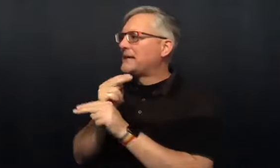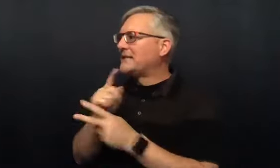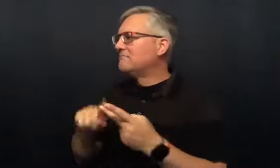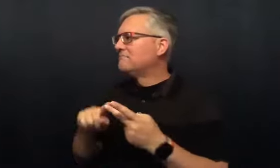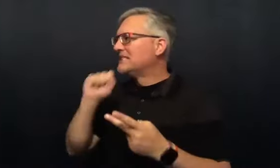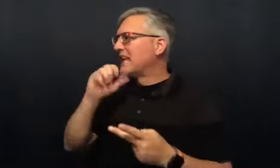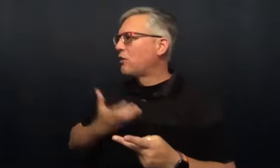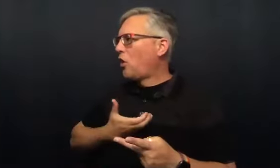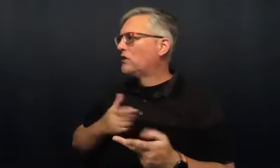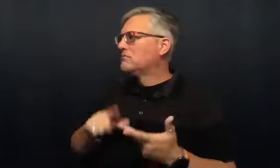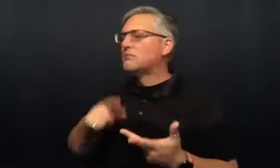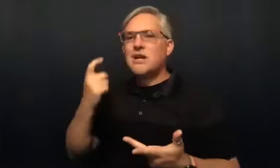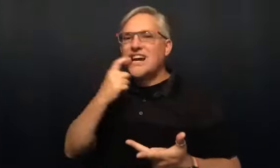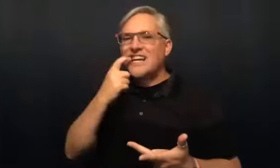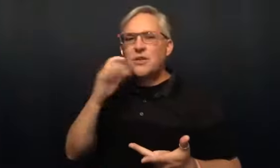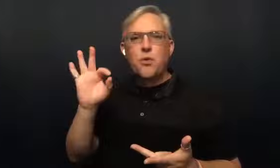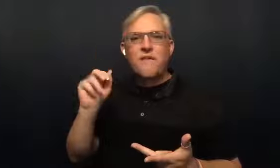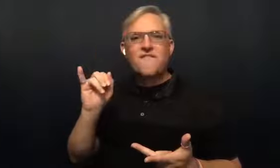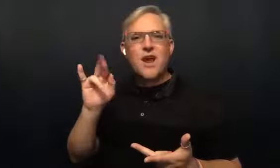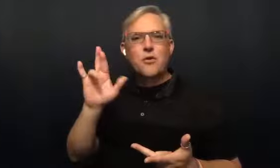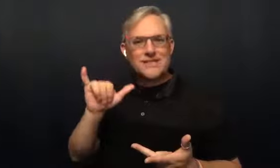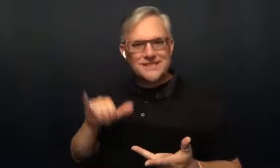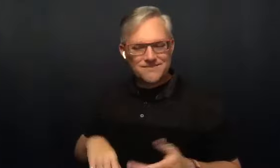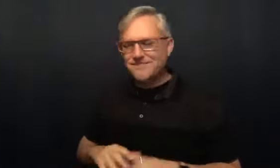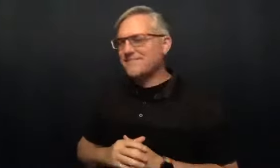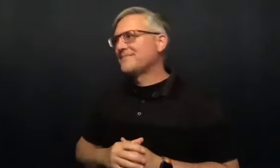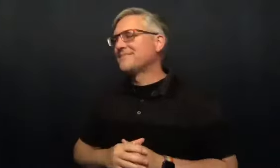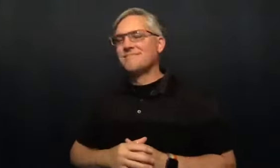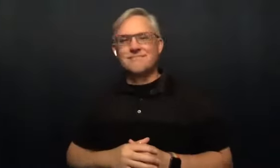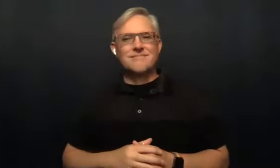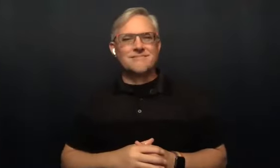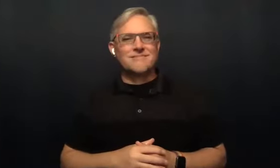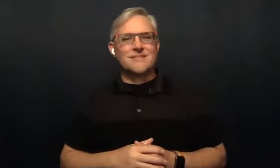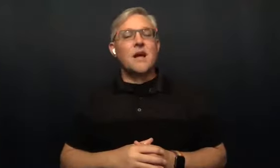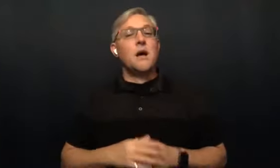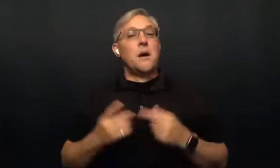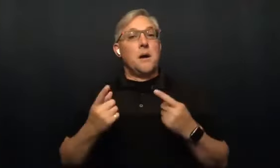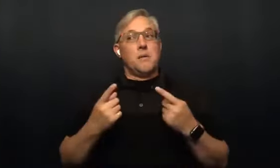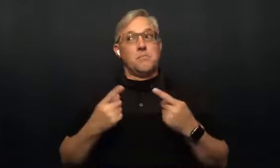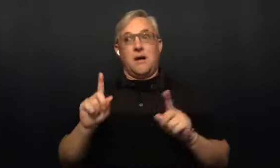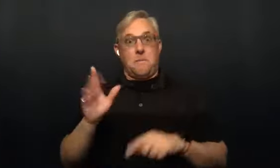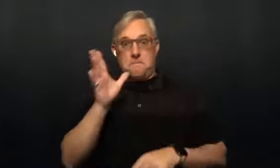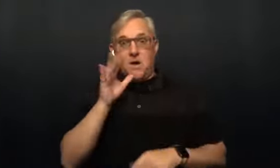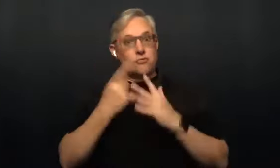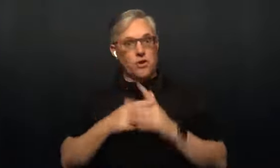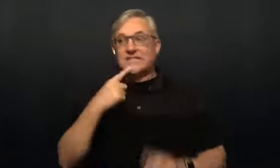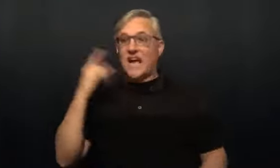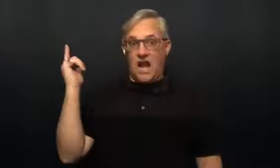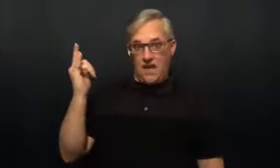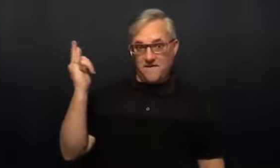had done, it wasn't the phone calls when Mom finally graduated to I love you. That wasn't the moment. But there was a moment. My second child was born. Of